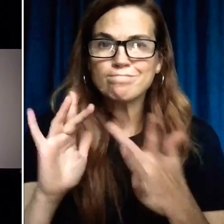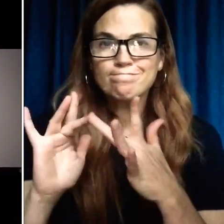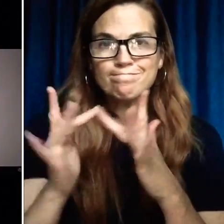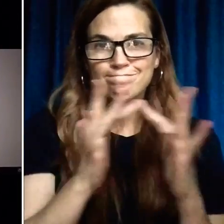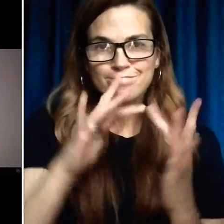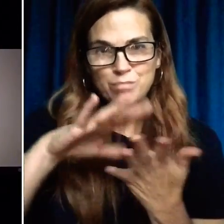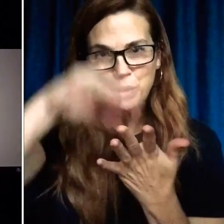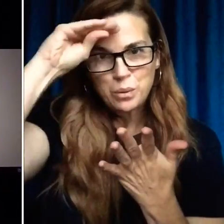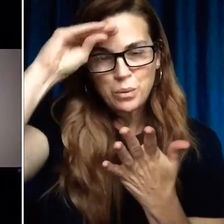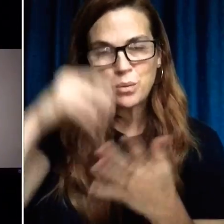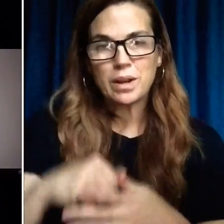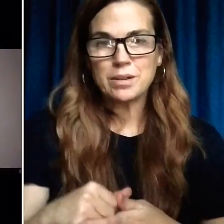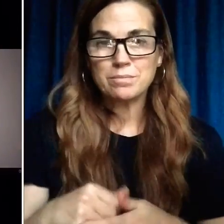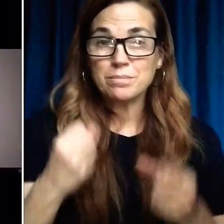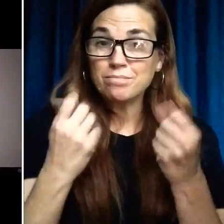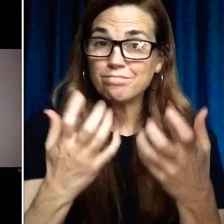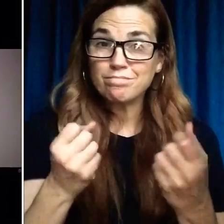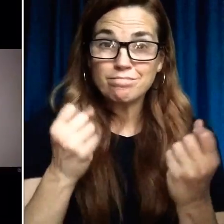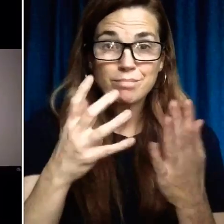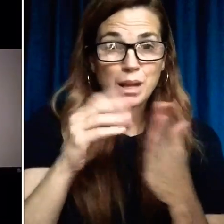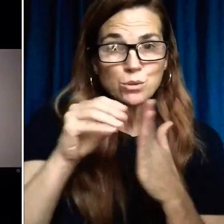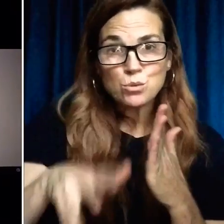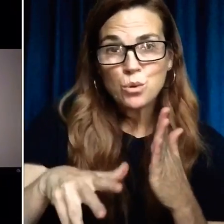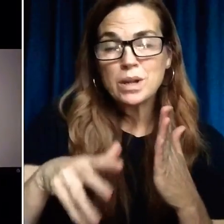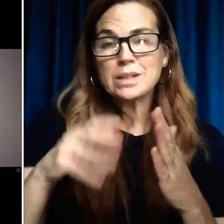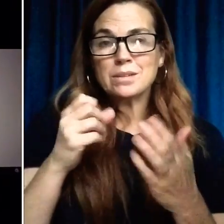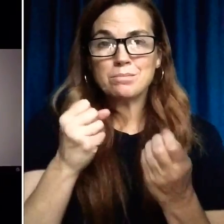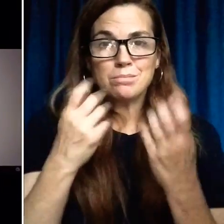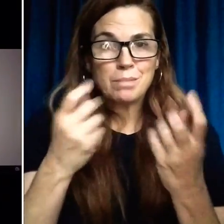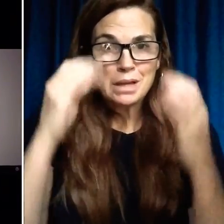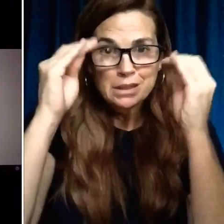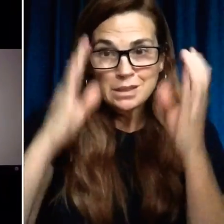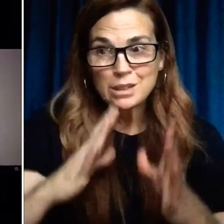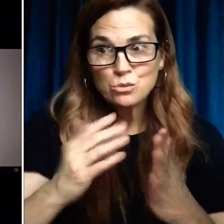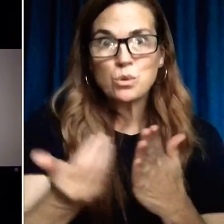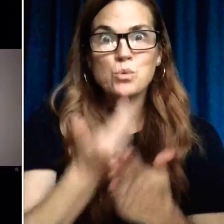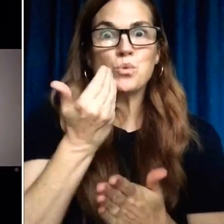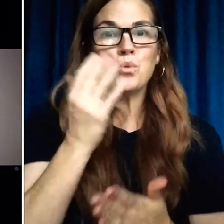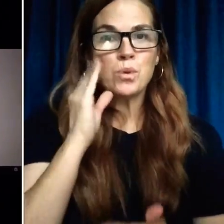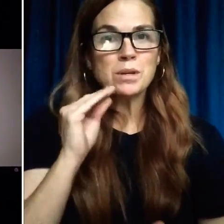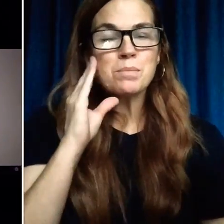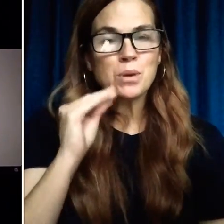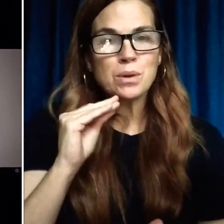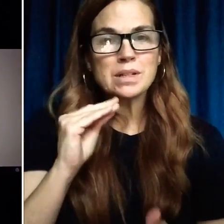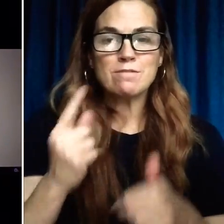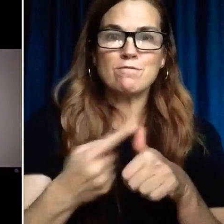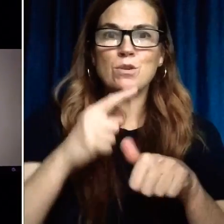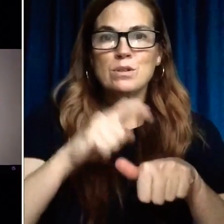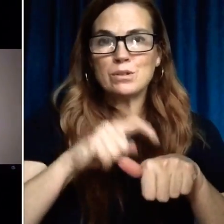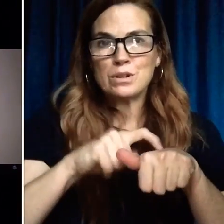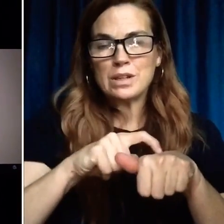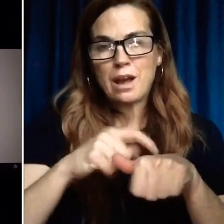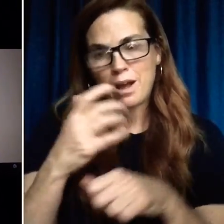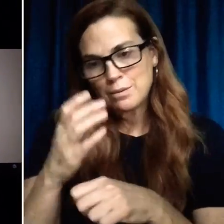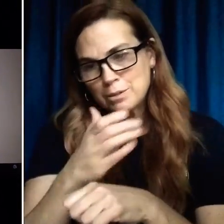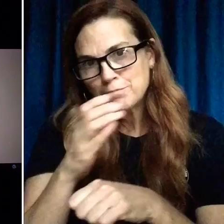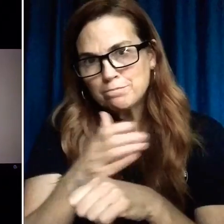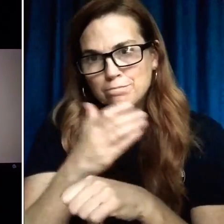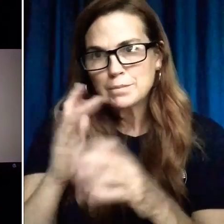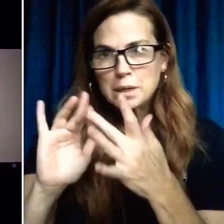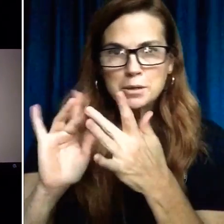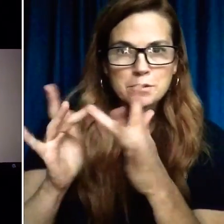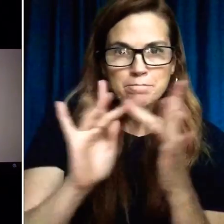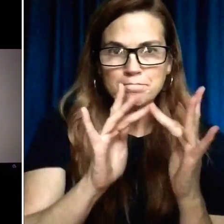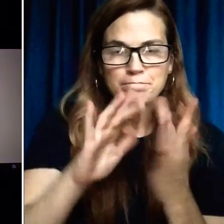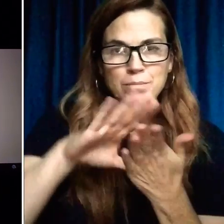will be a new experience. It will be their first time learning through video platforms. This kind of learning has